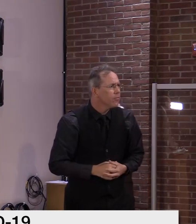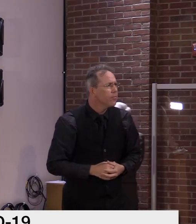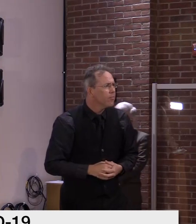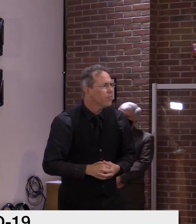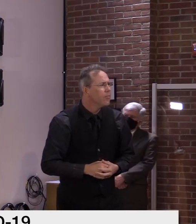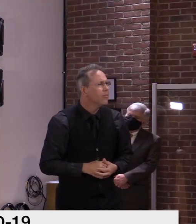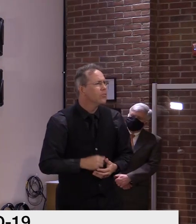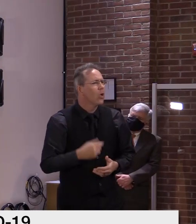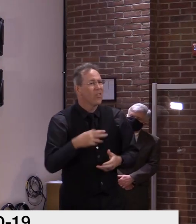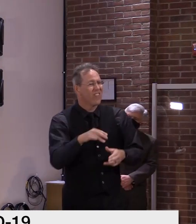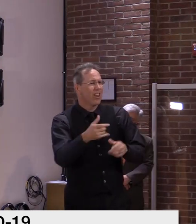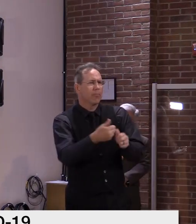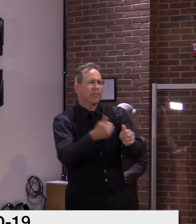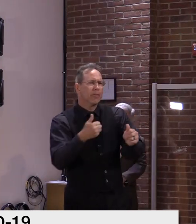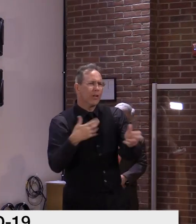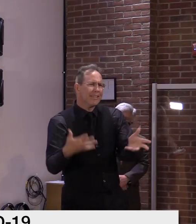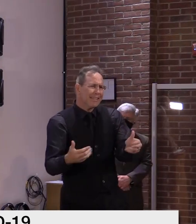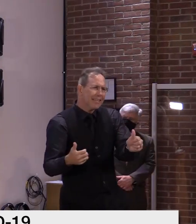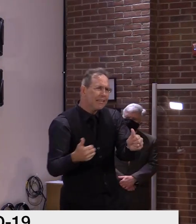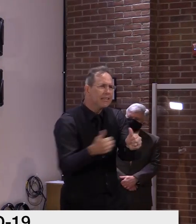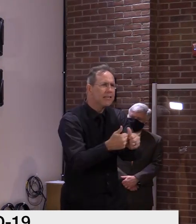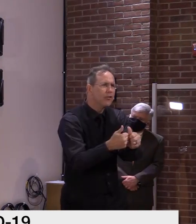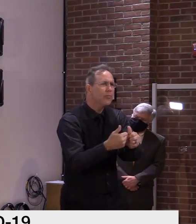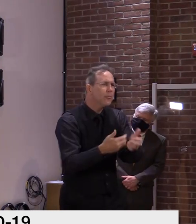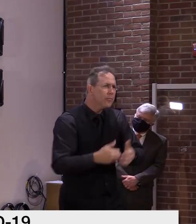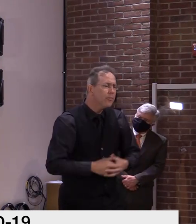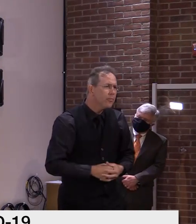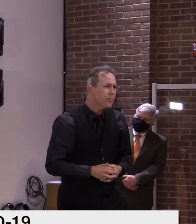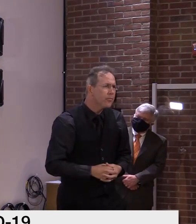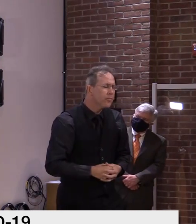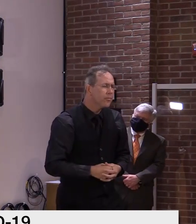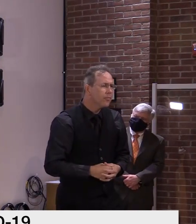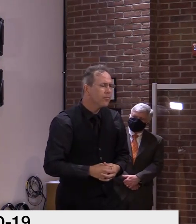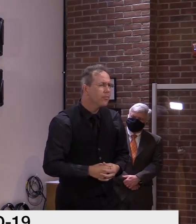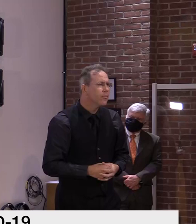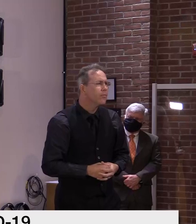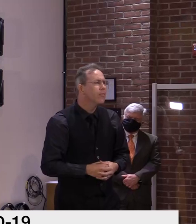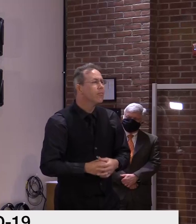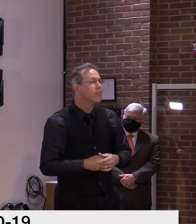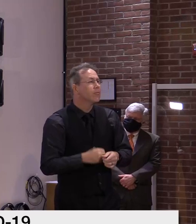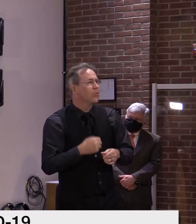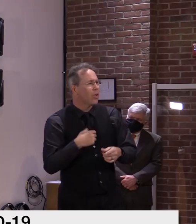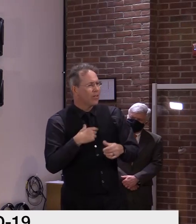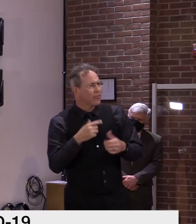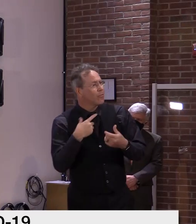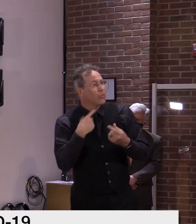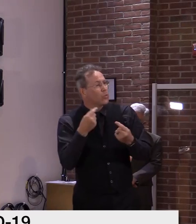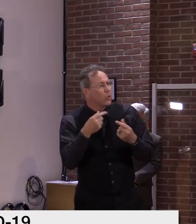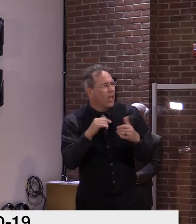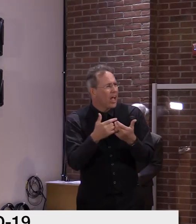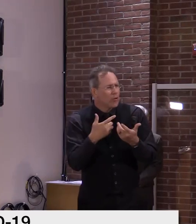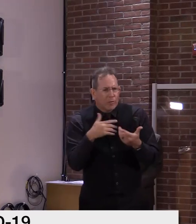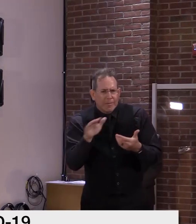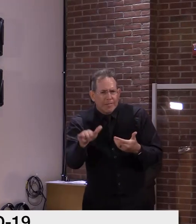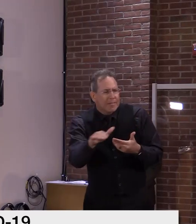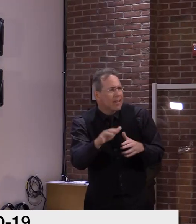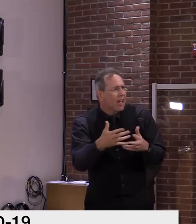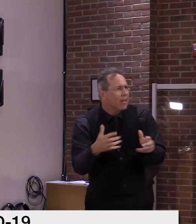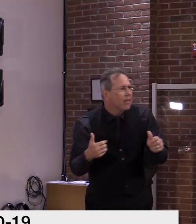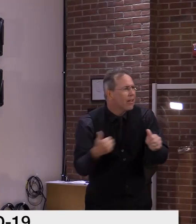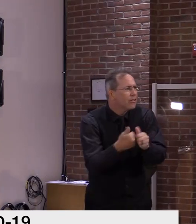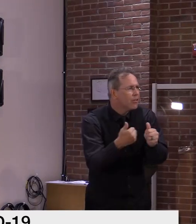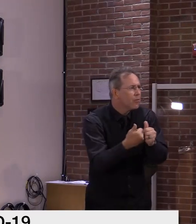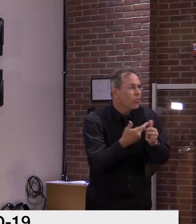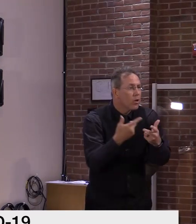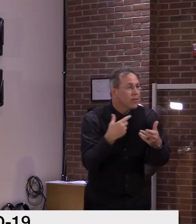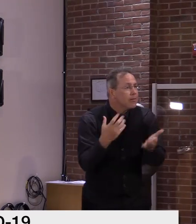using to allow more access to vaccine for the BIPOC community is helping,